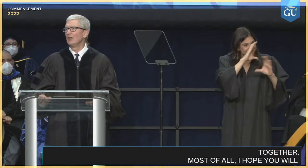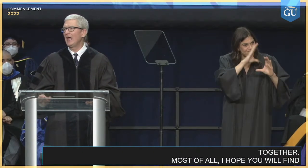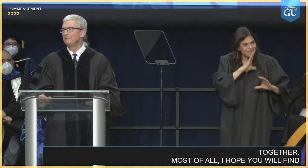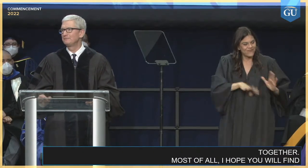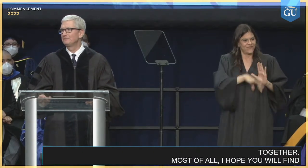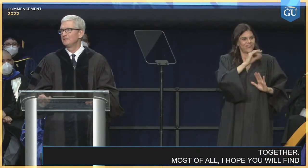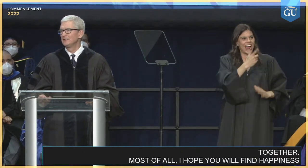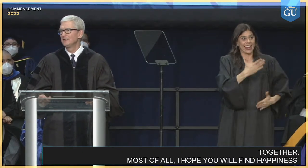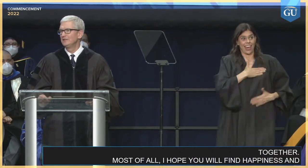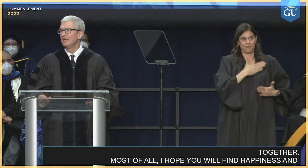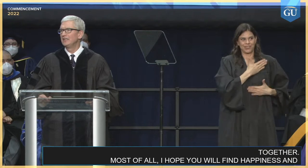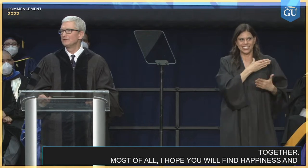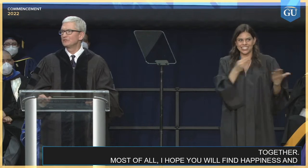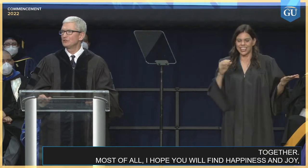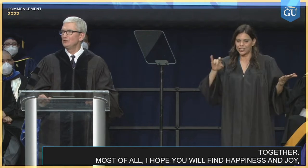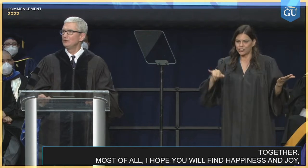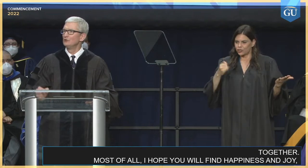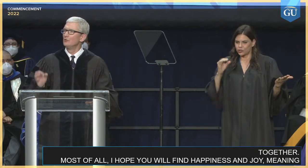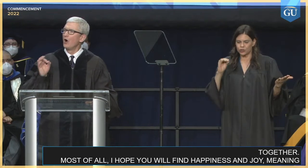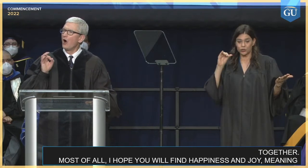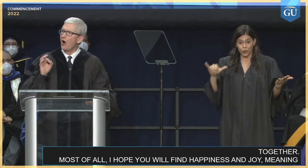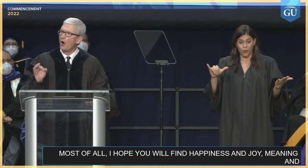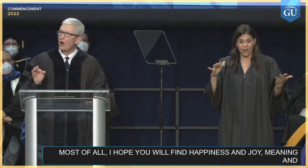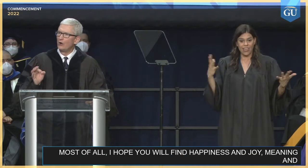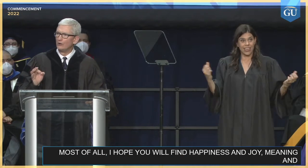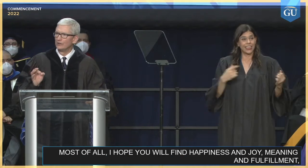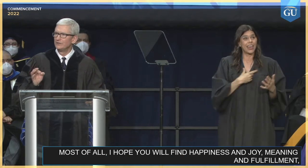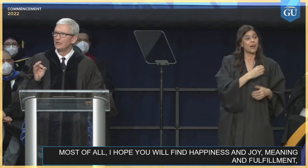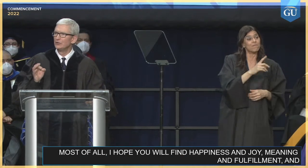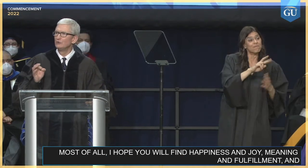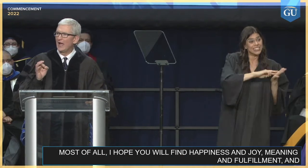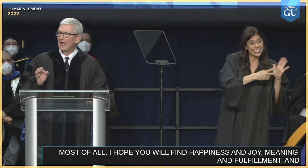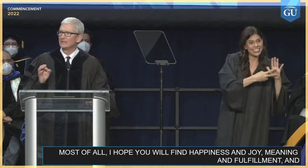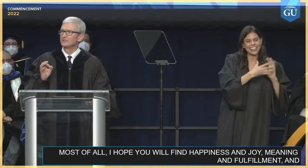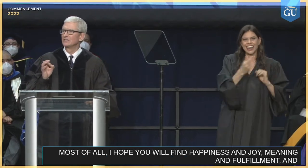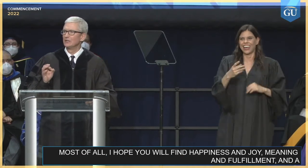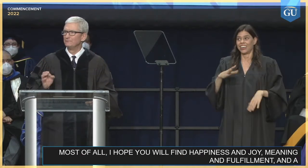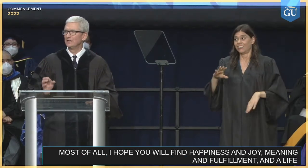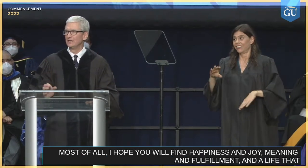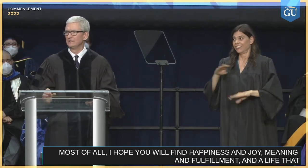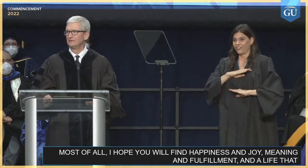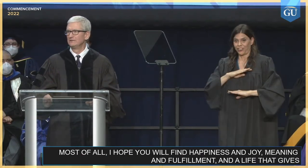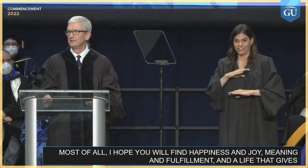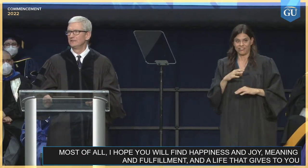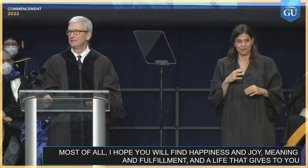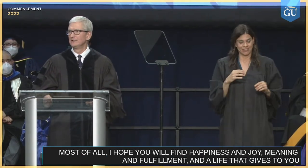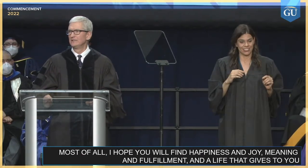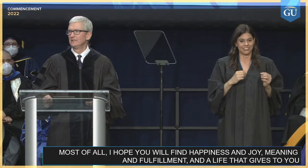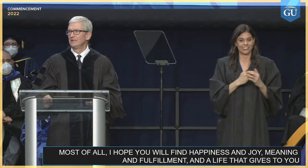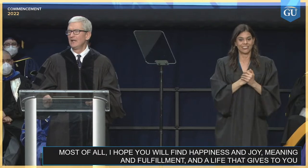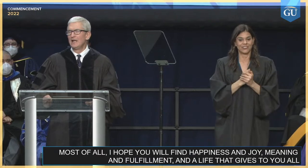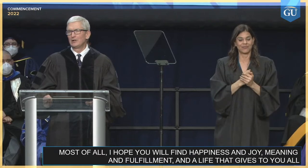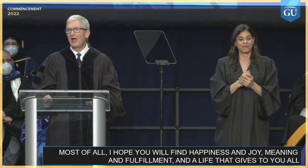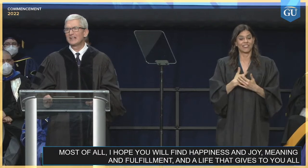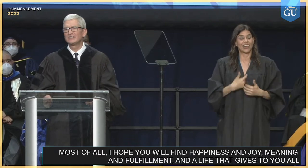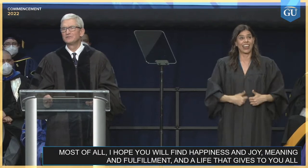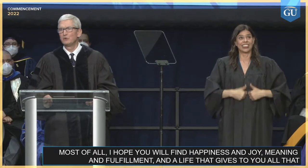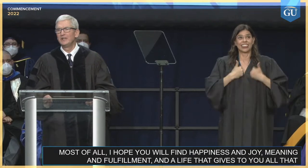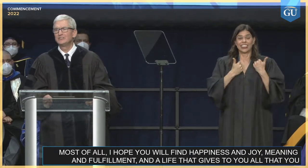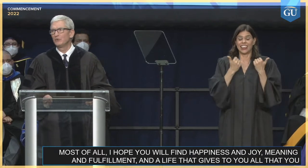life that gives to you all that you ask of it. Class of